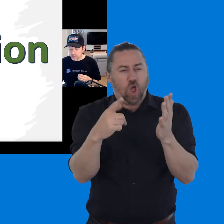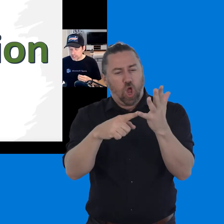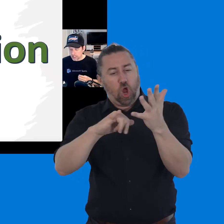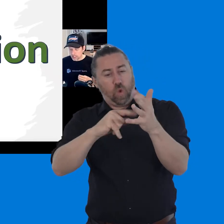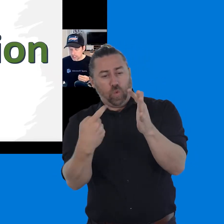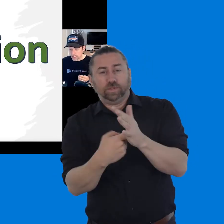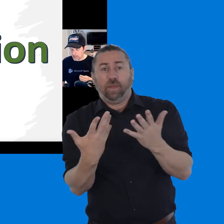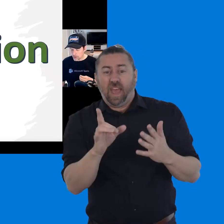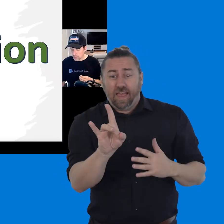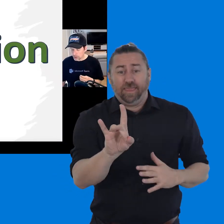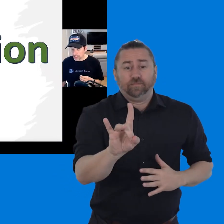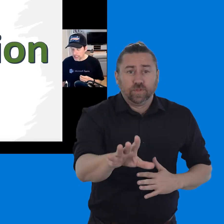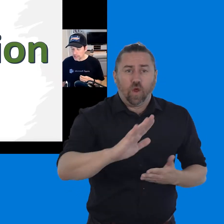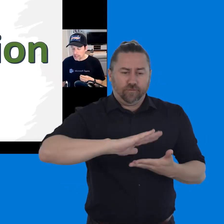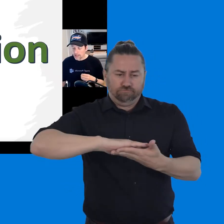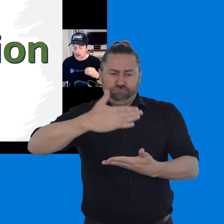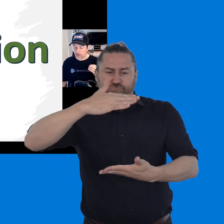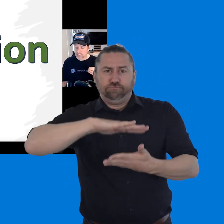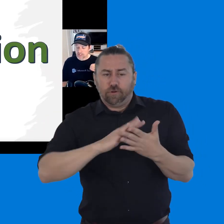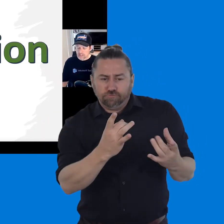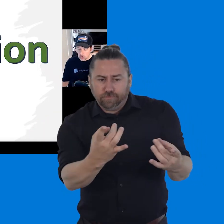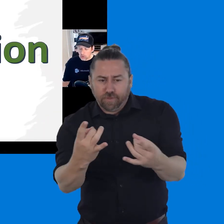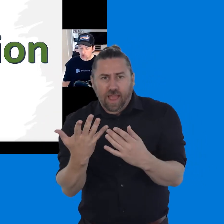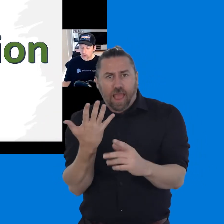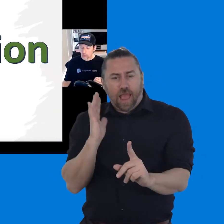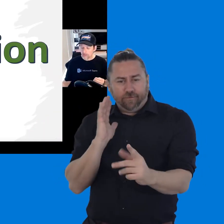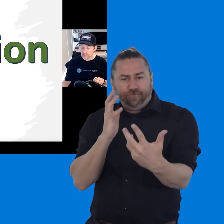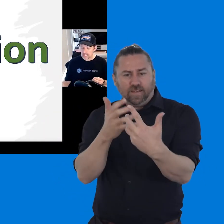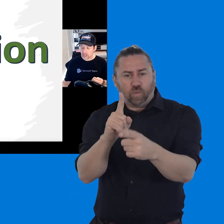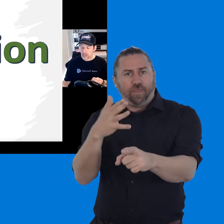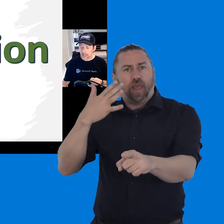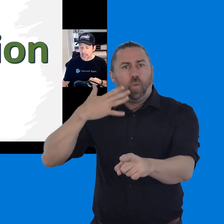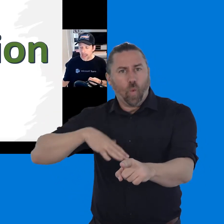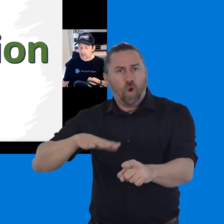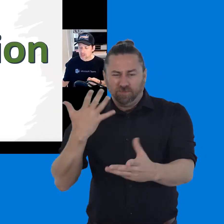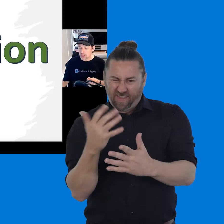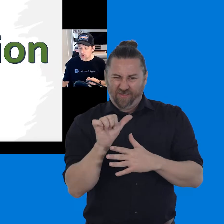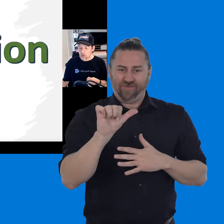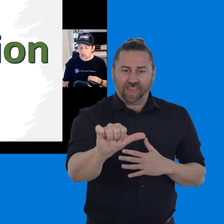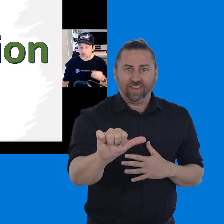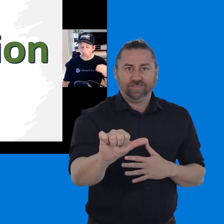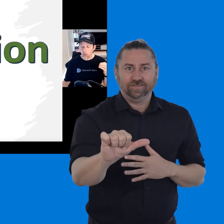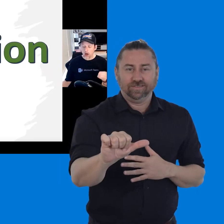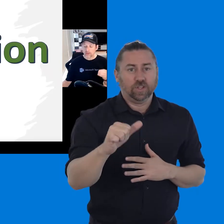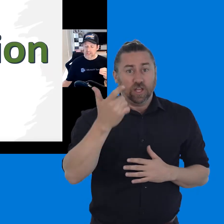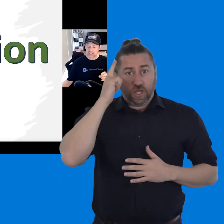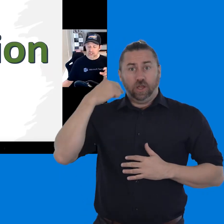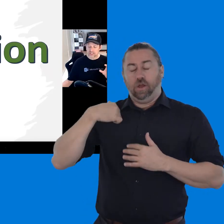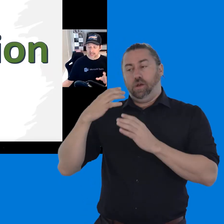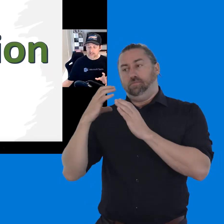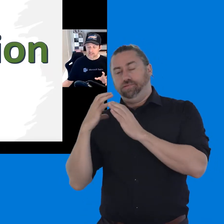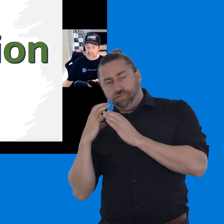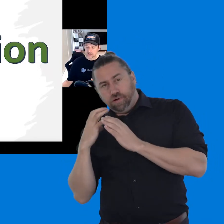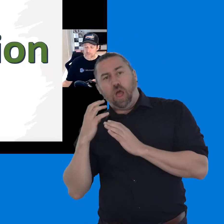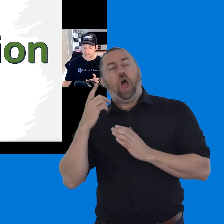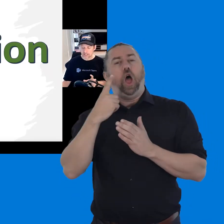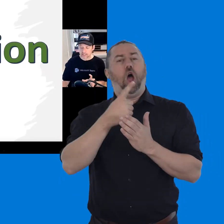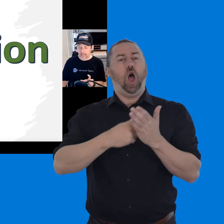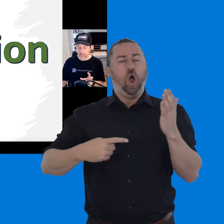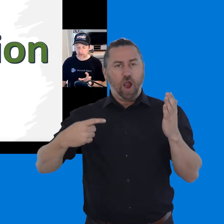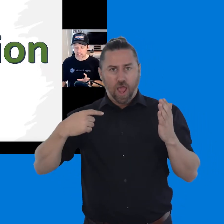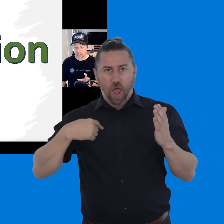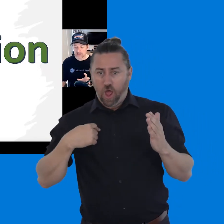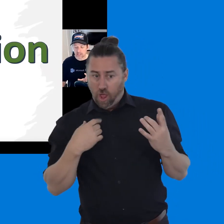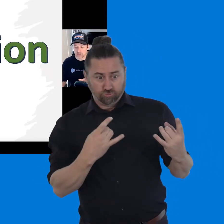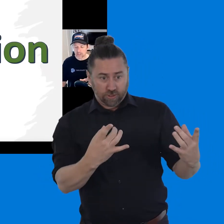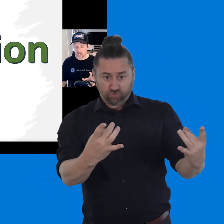student personalises their own learning. The onus is no longer on the teacher. And so while the teacher does need to